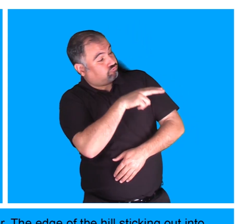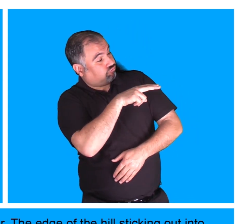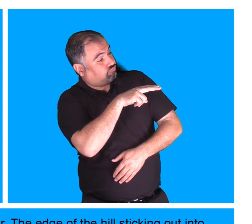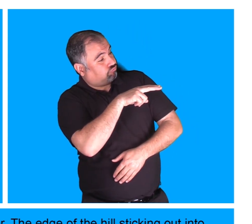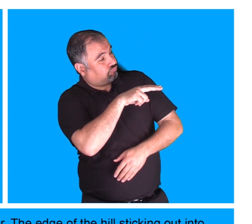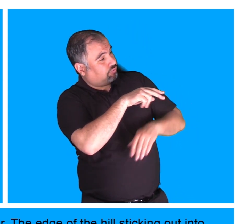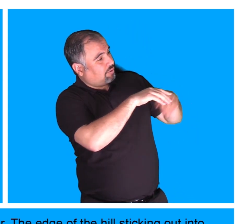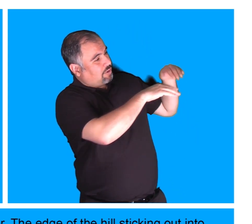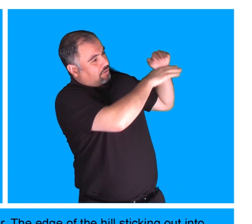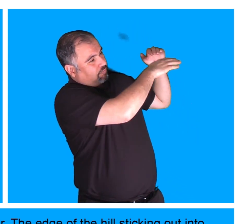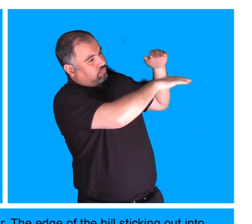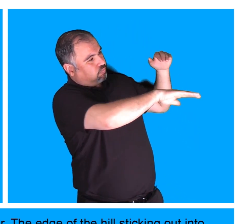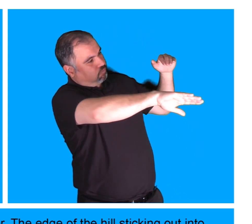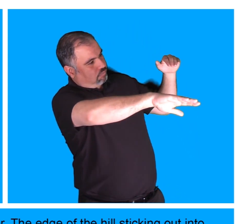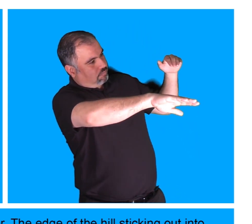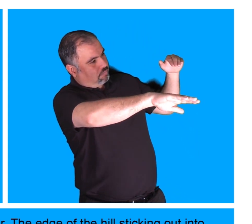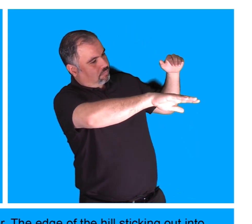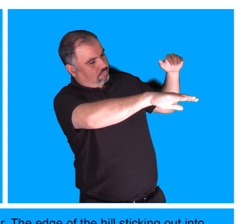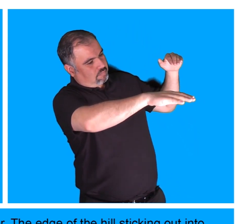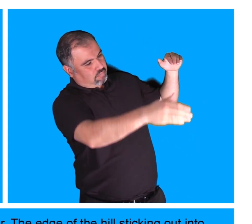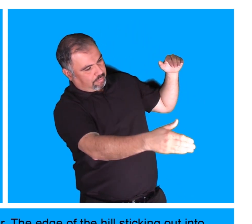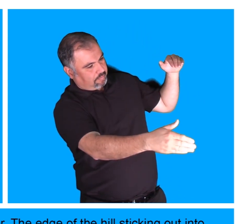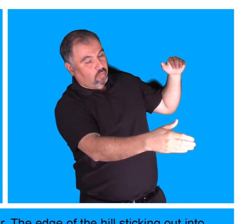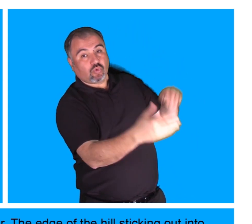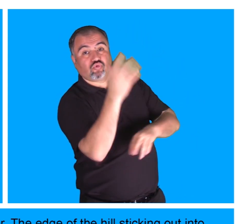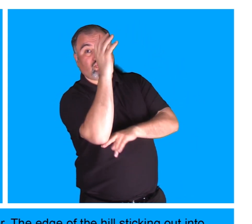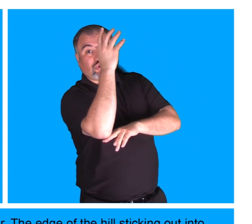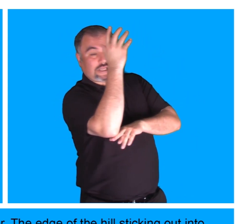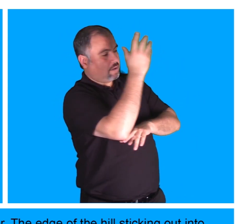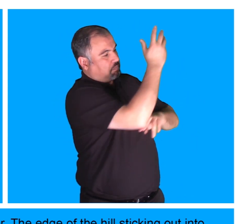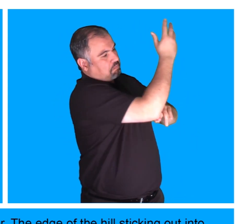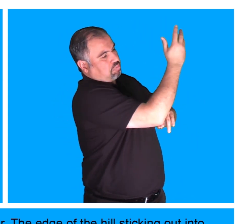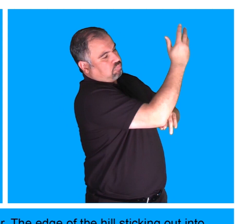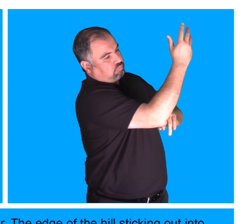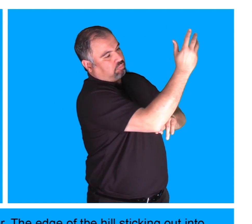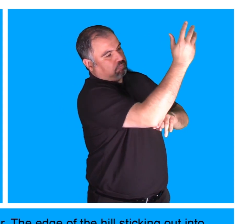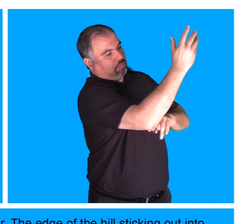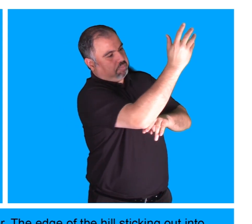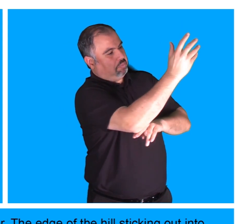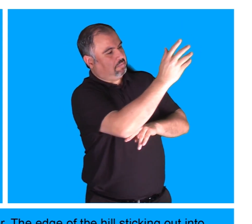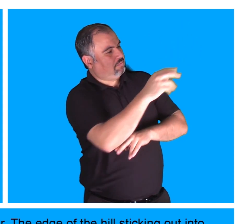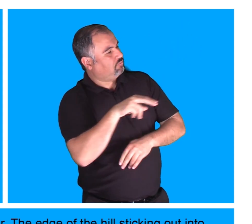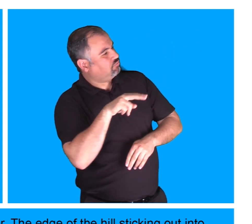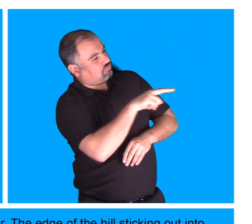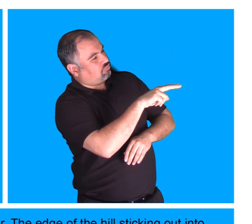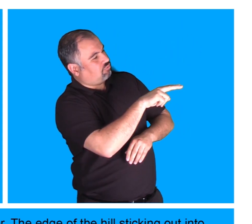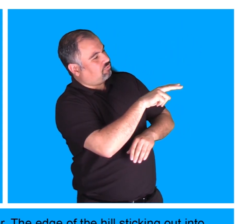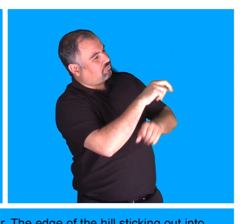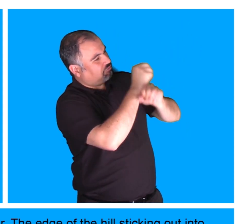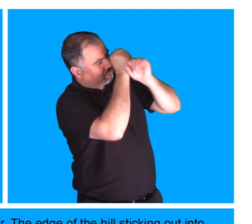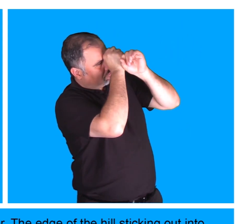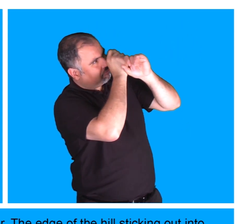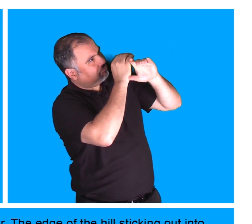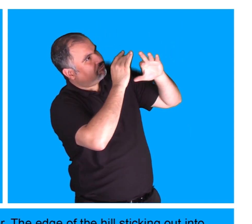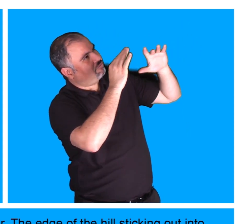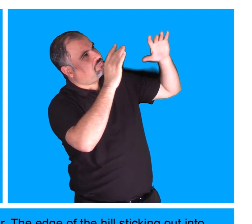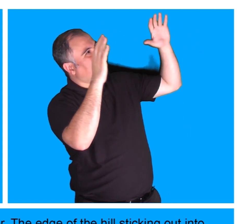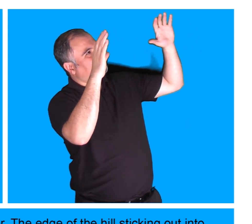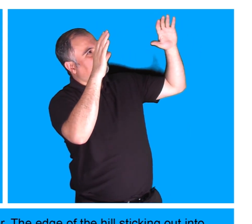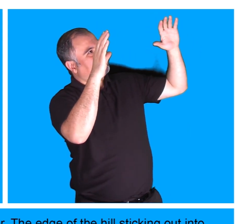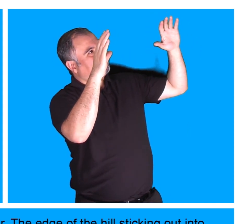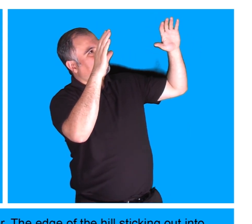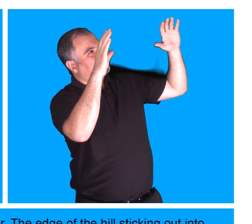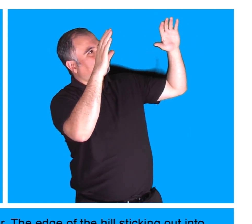On one side of the pier, there is a part of the land that's jutting out into the water. There are trees sticking up on